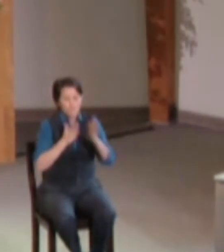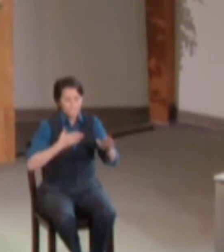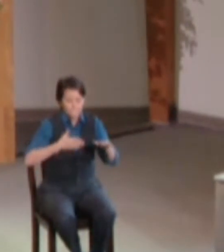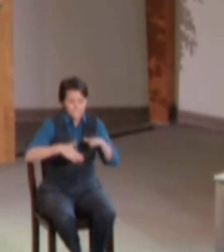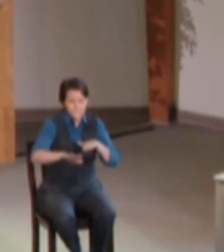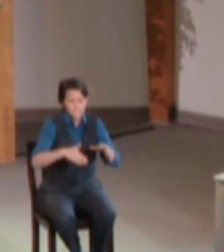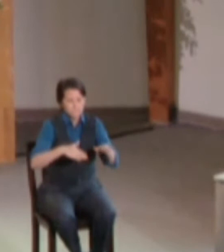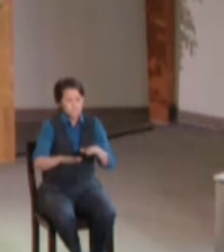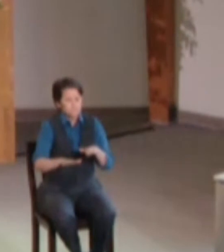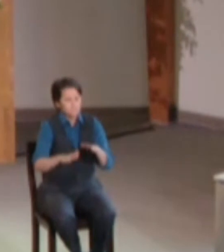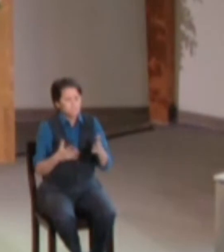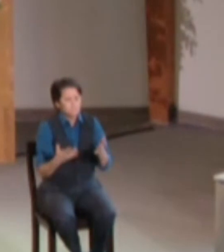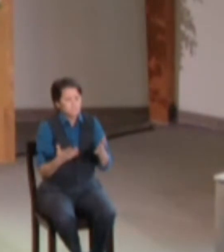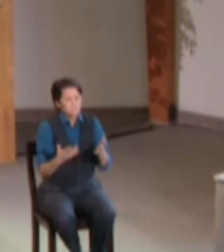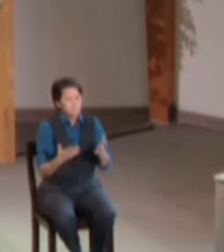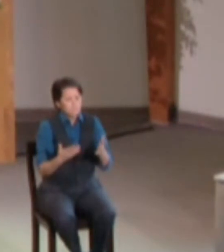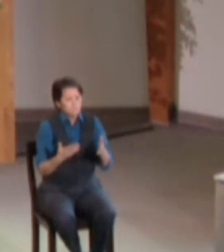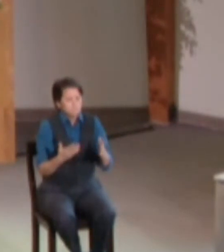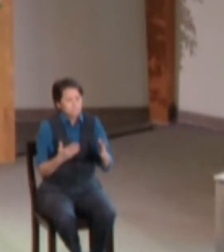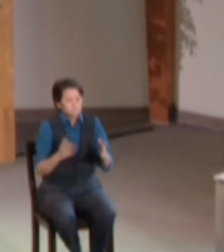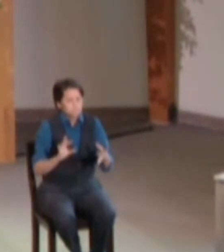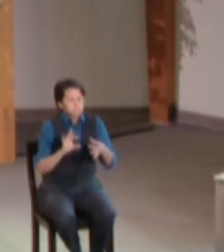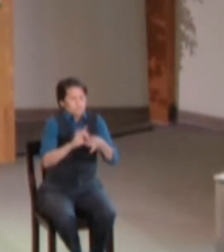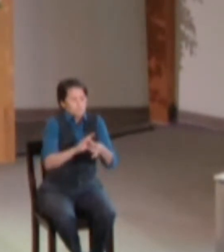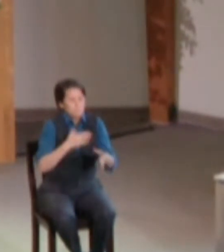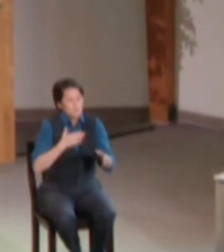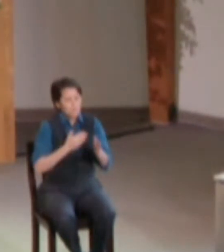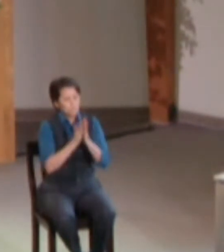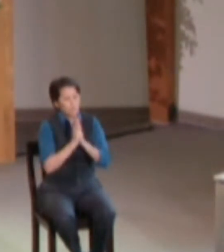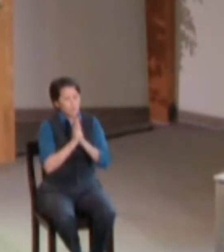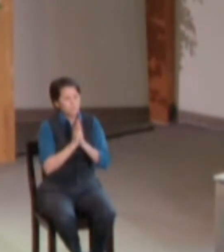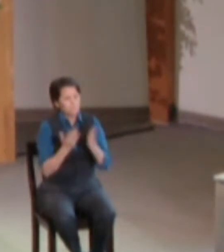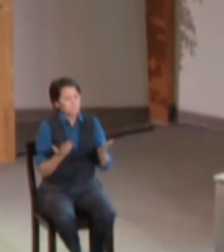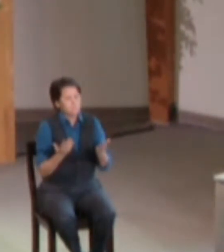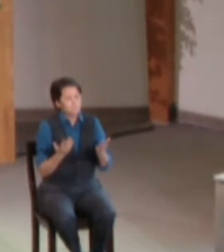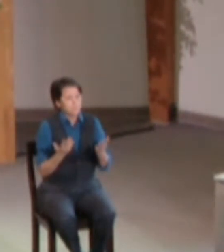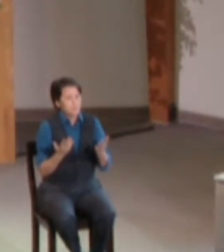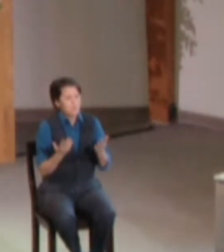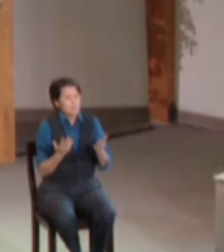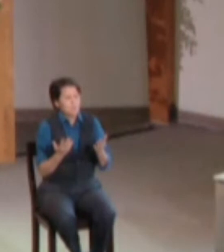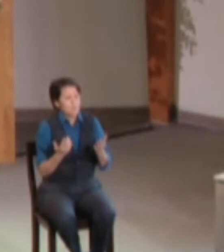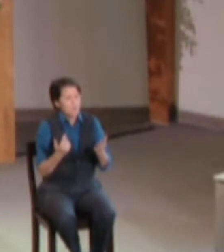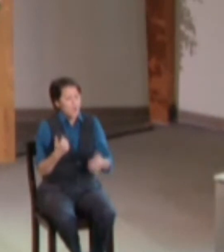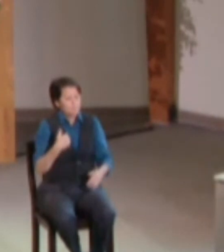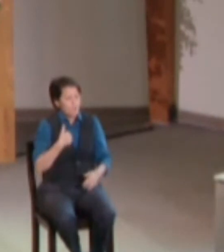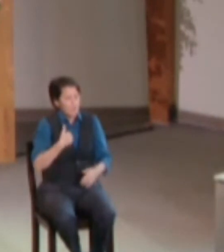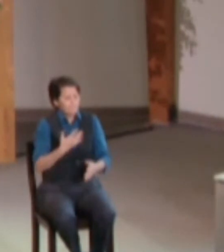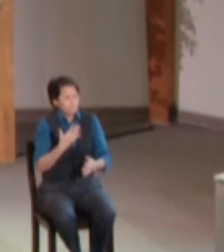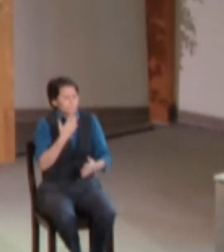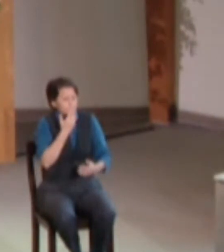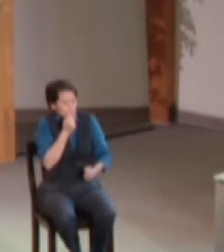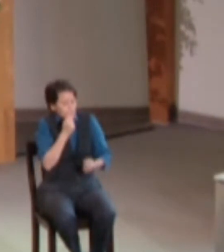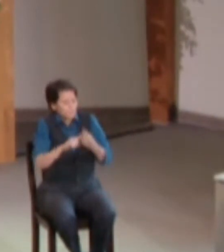friend, dear friend, Joni Lorraine gave me years ago, it's right here in this community. It's in this offering that